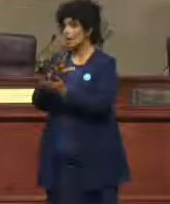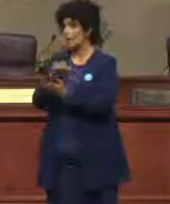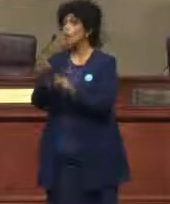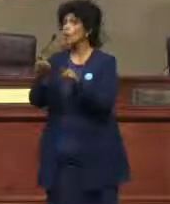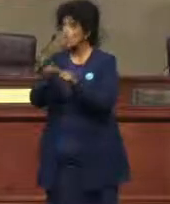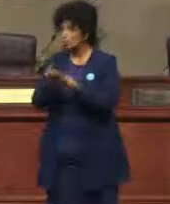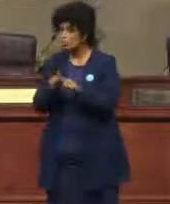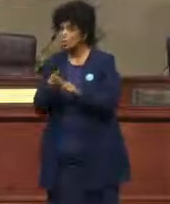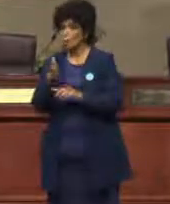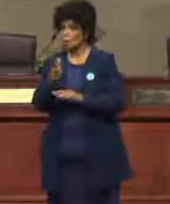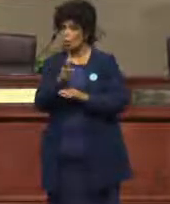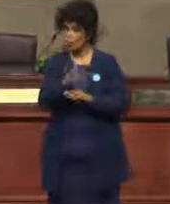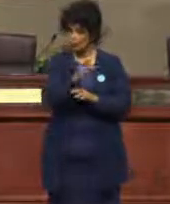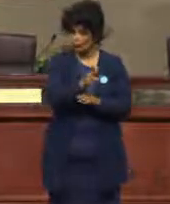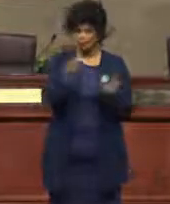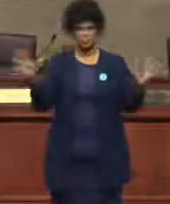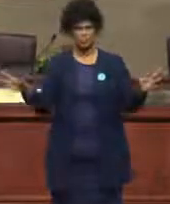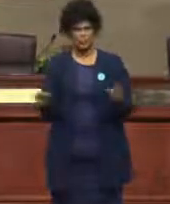is